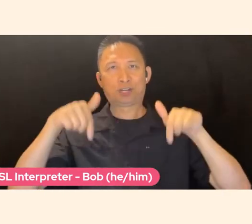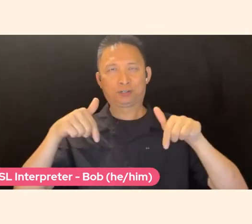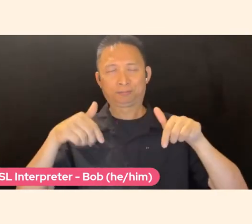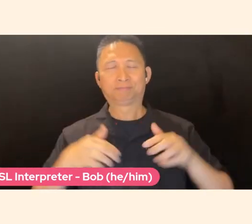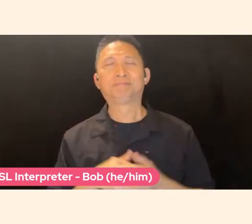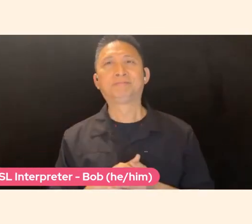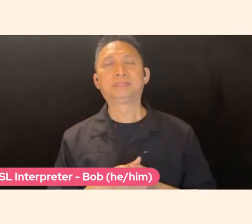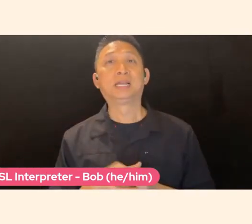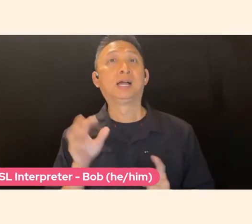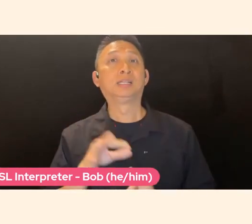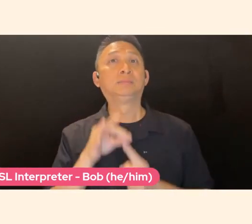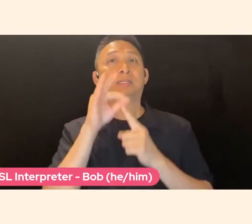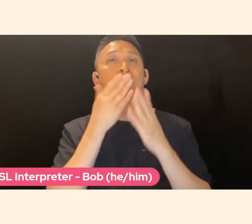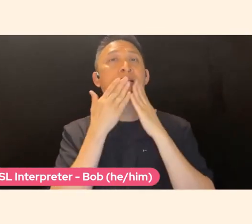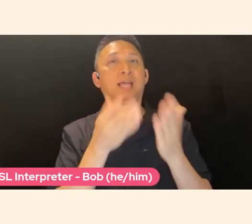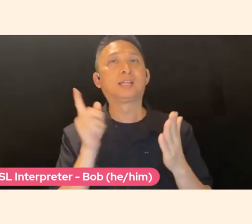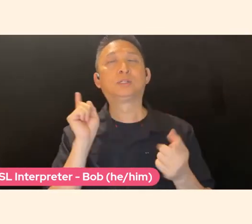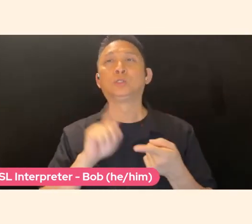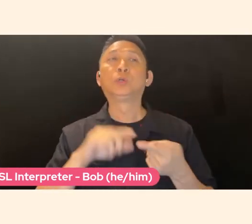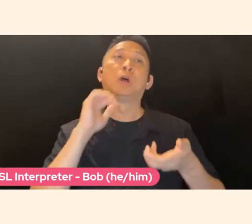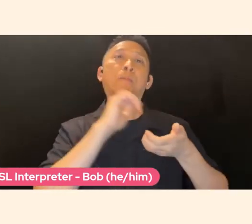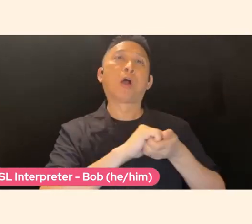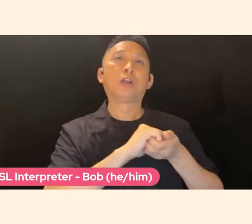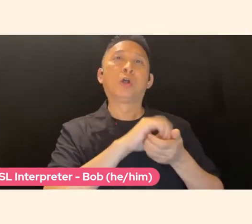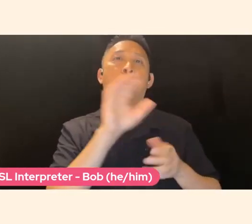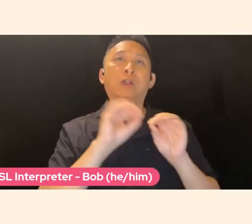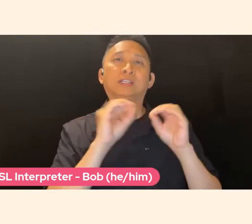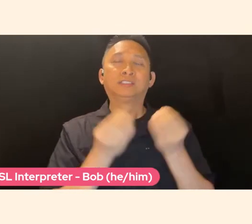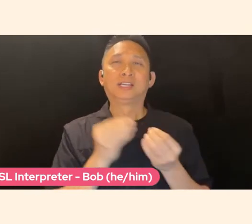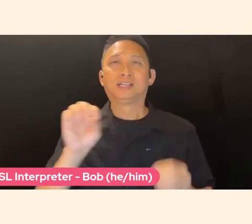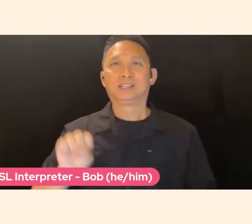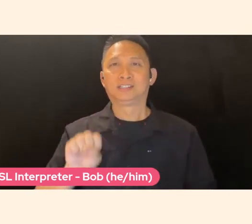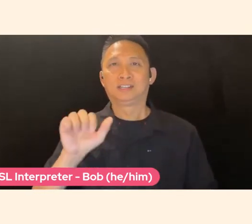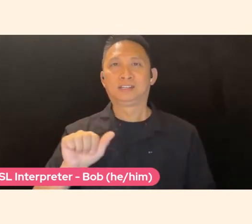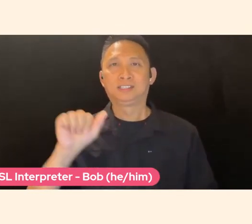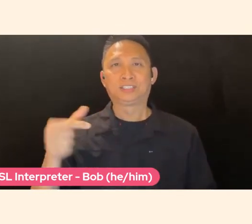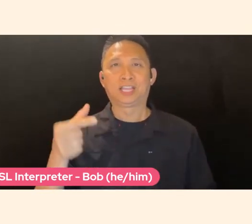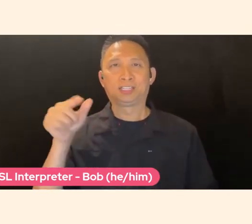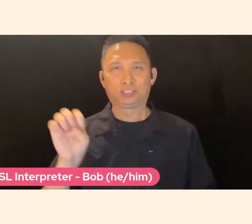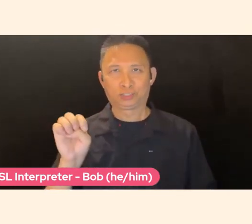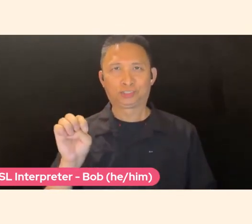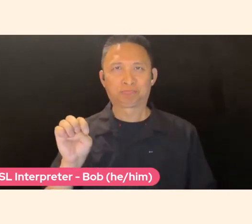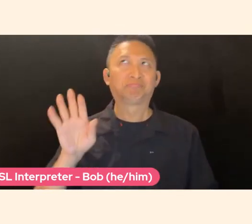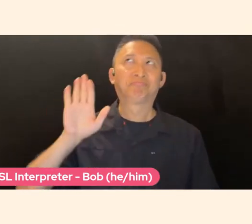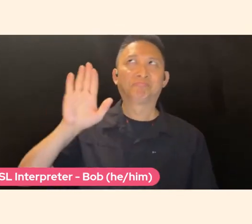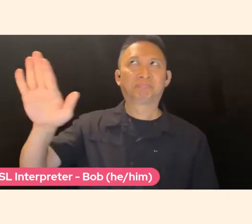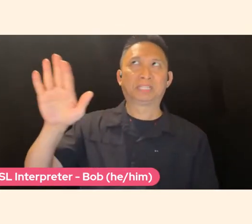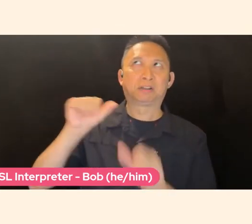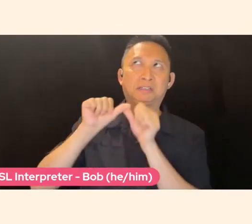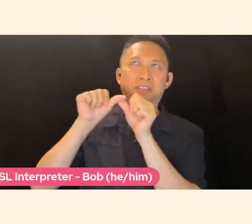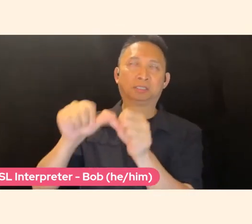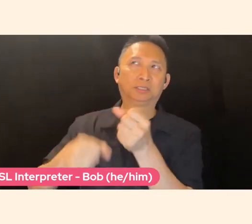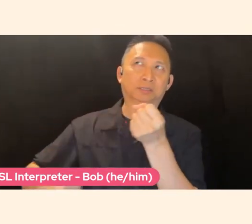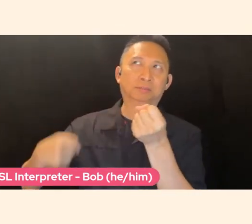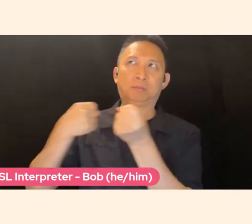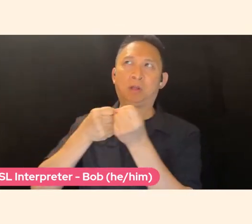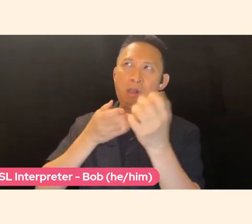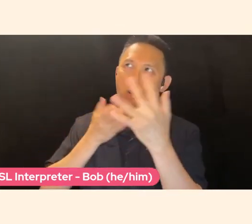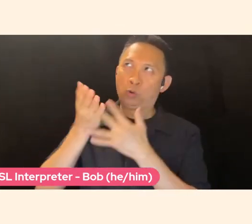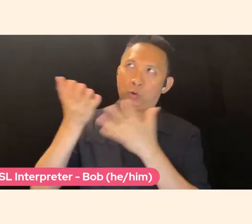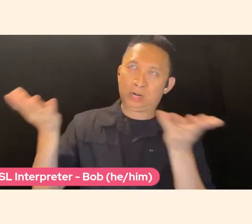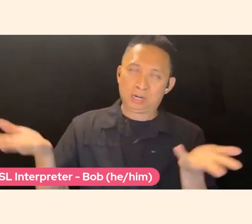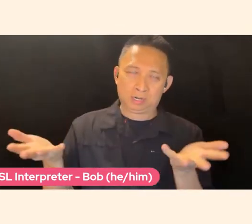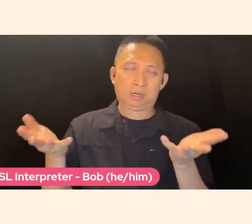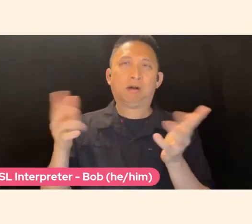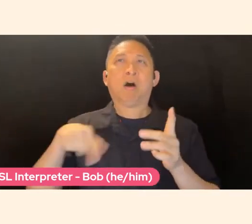to our esteemed partner organization, SAGE, for their consistent support and collaboration throughout the symposium. Together, we are